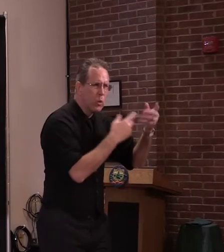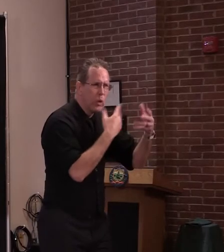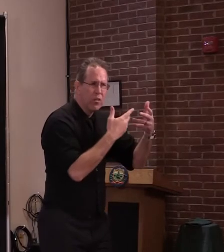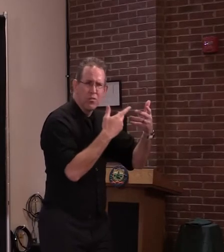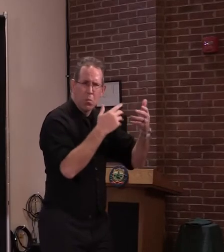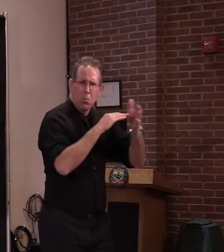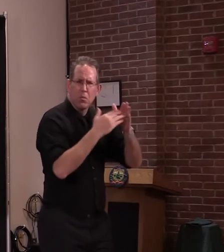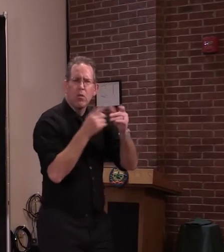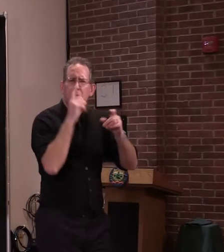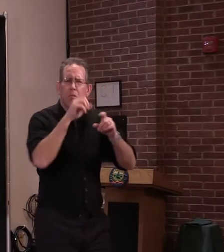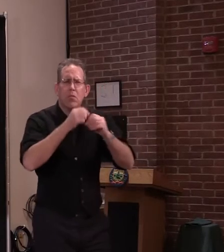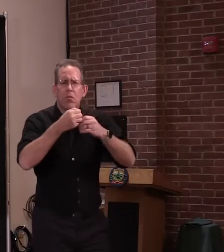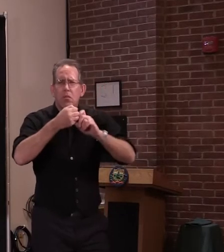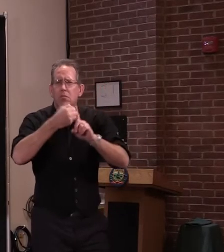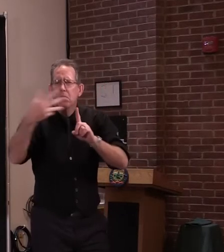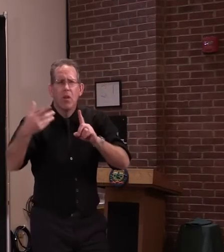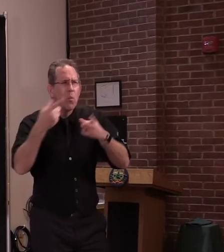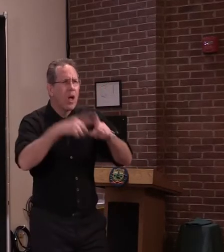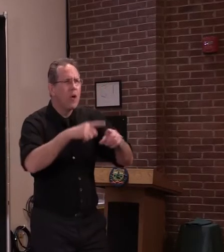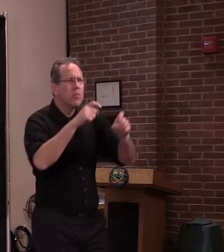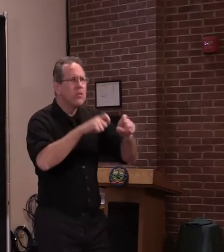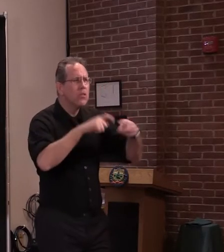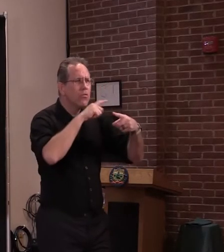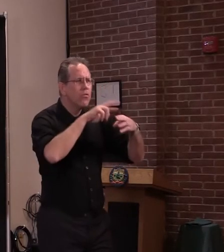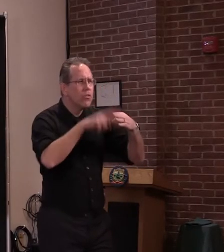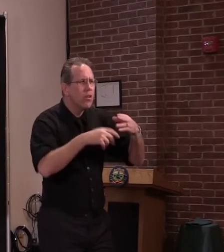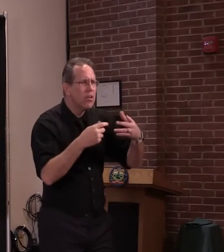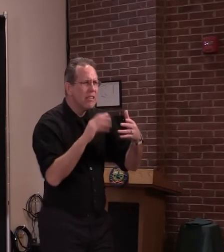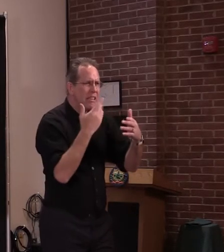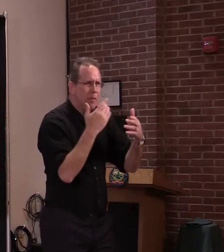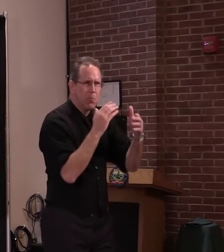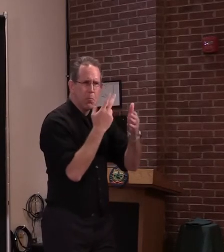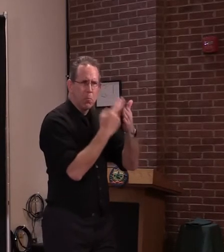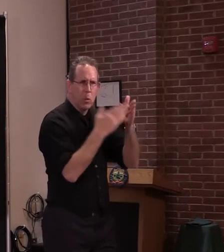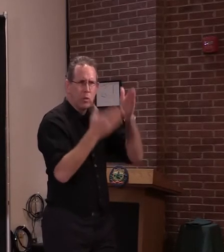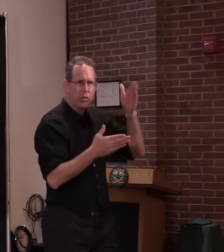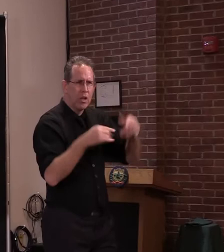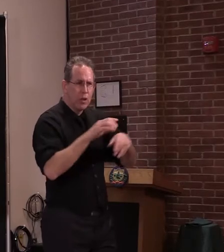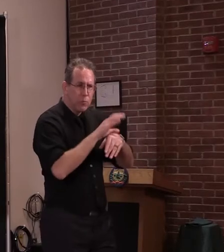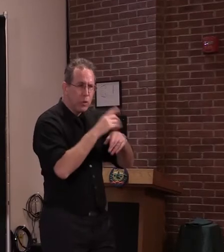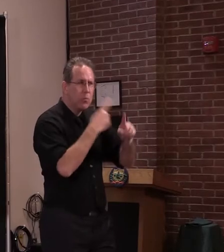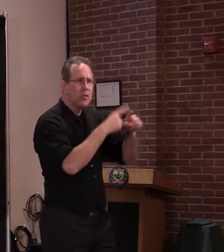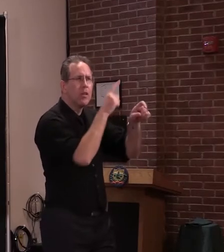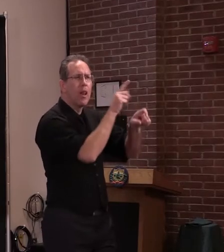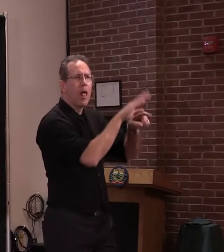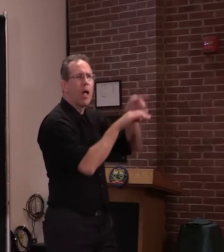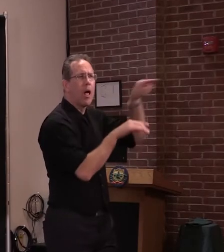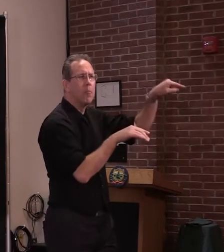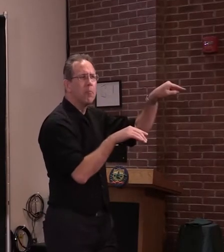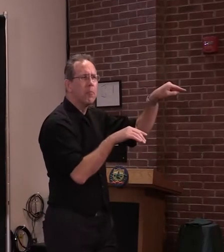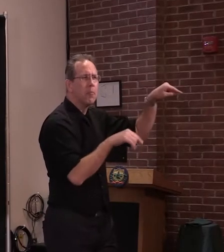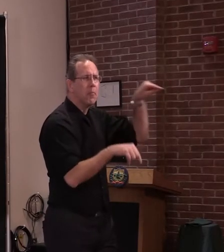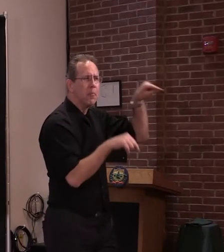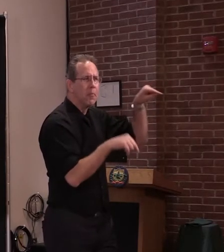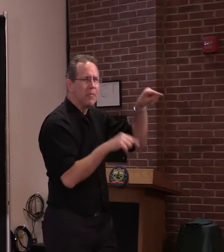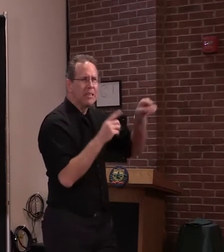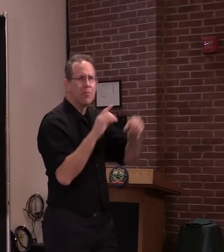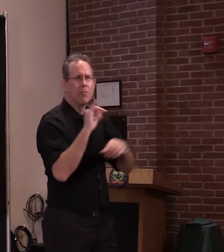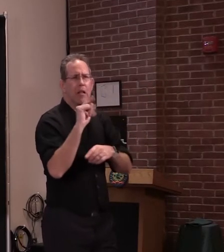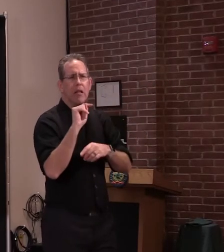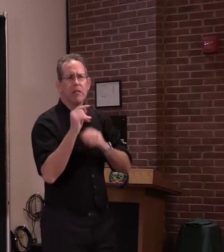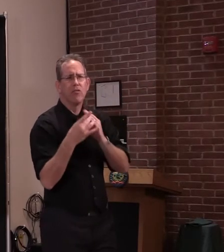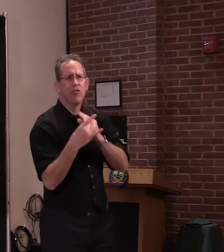what I understand, it may have been a little bit of a combination, although more so on the IT side. Secretary Quinn is on the